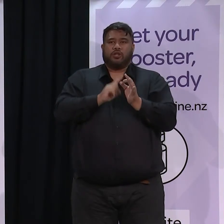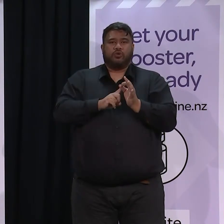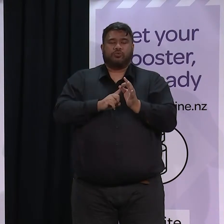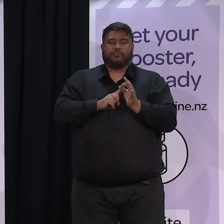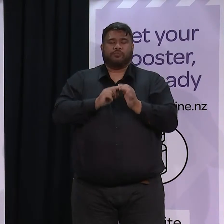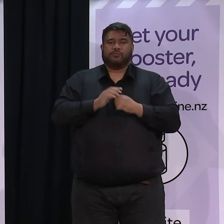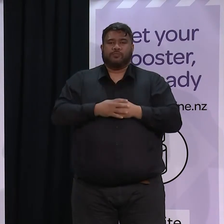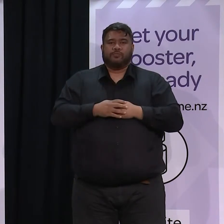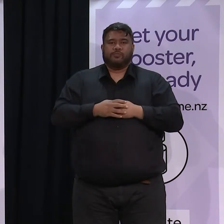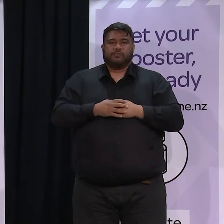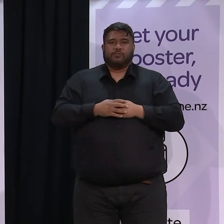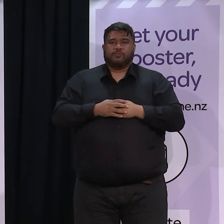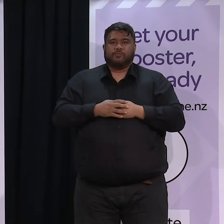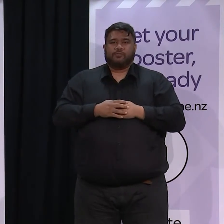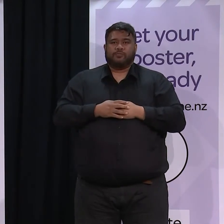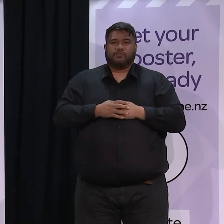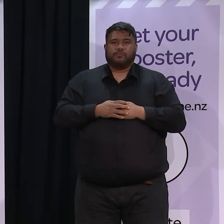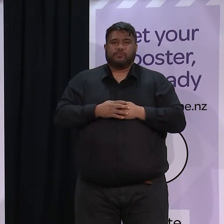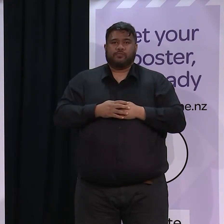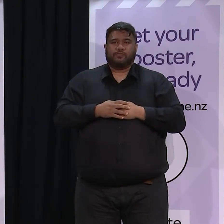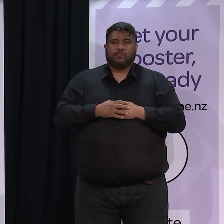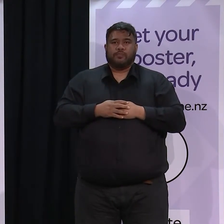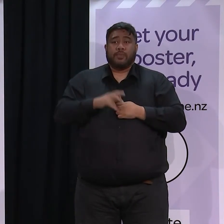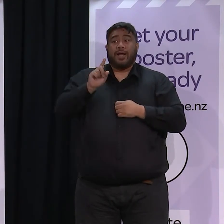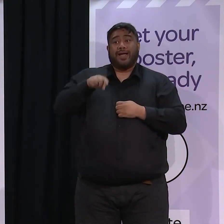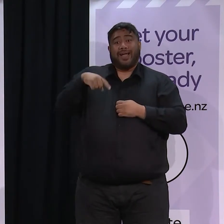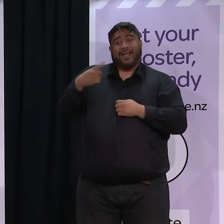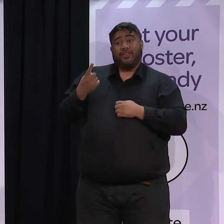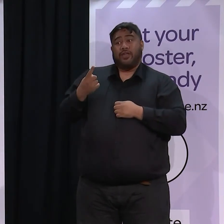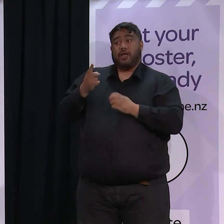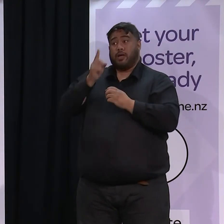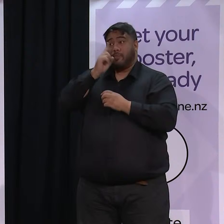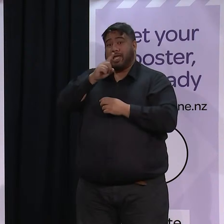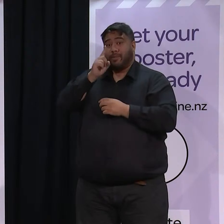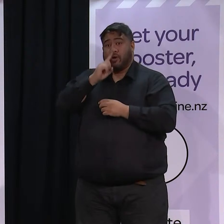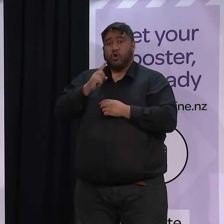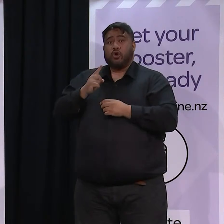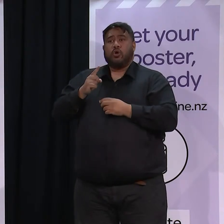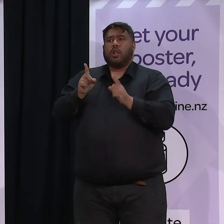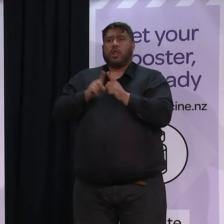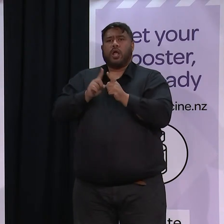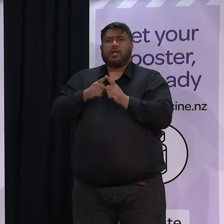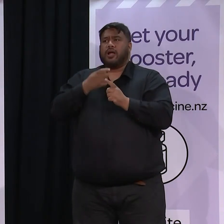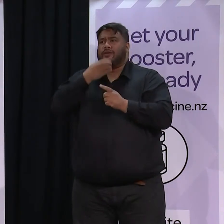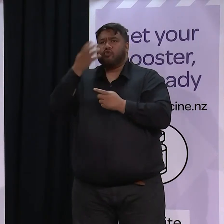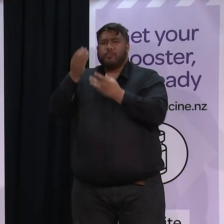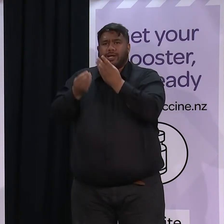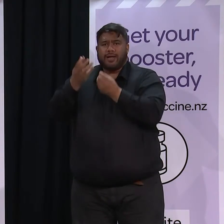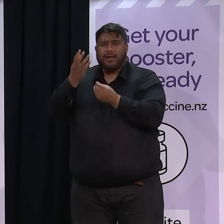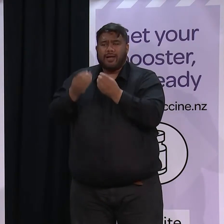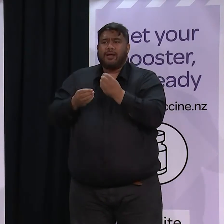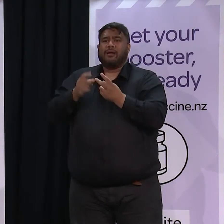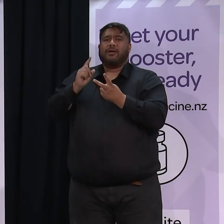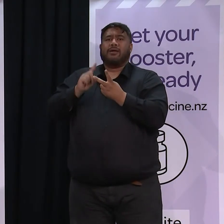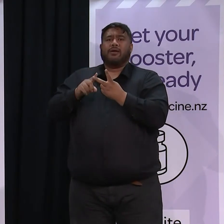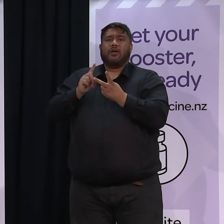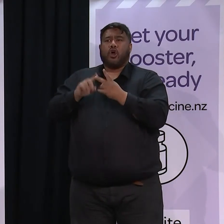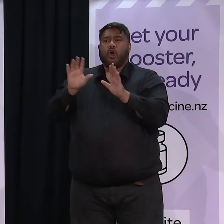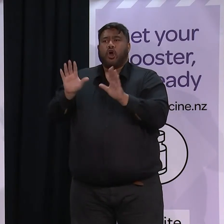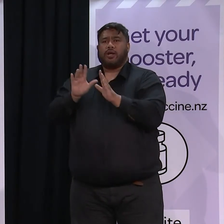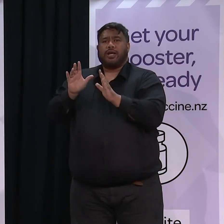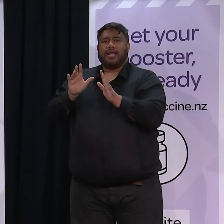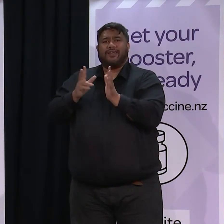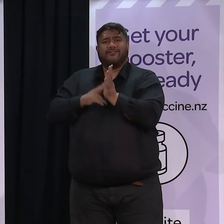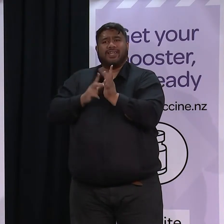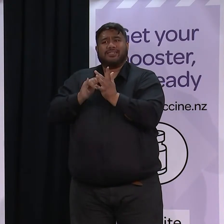to immigration processes, other non-New Zealanders who are part of Step 2, such as working holiday visa holders and RSC workers, will still